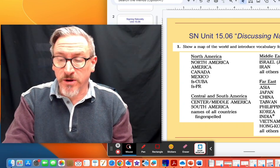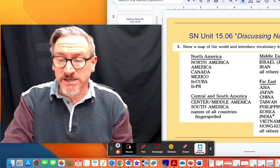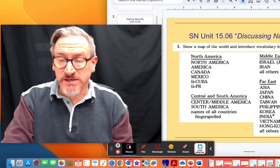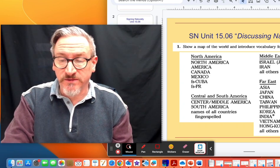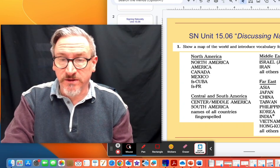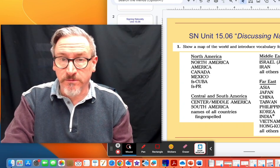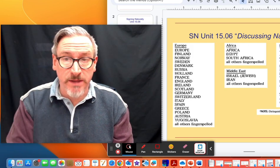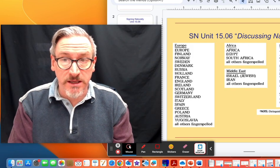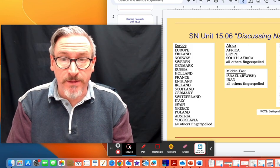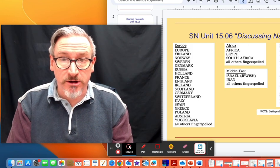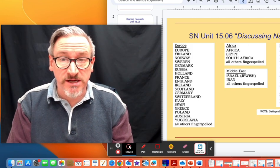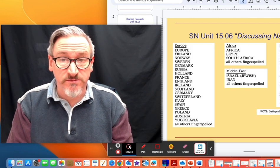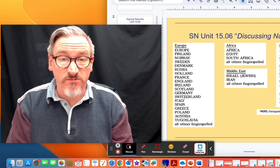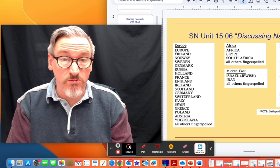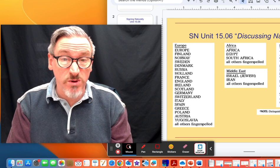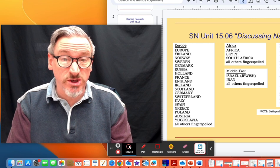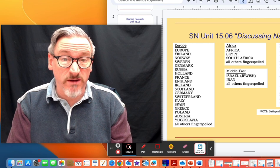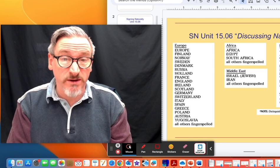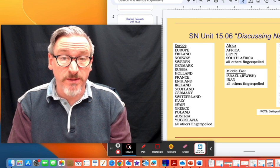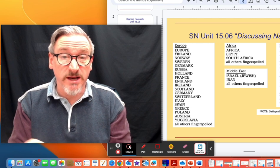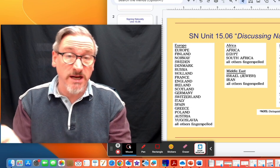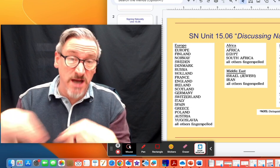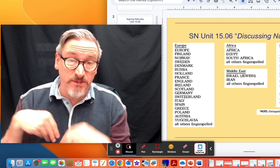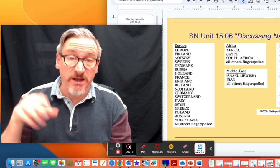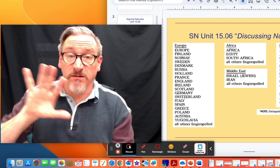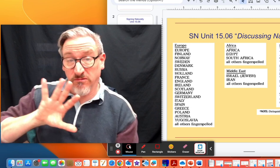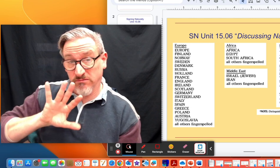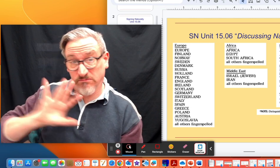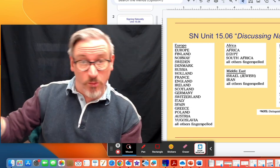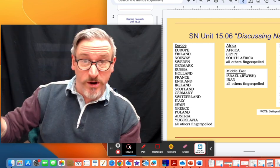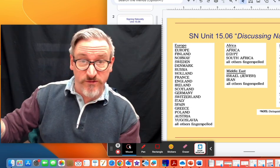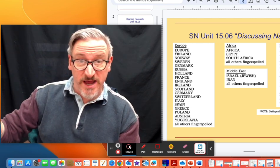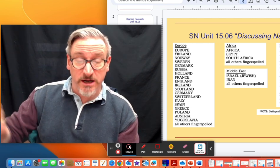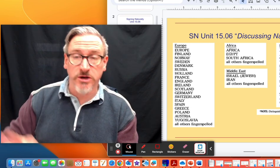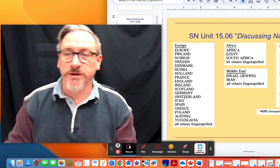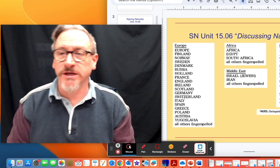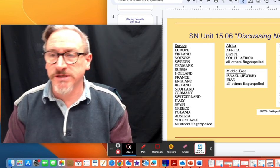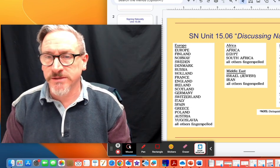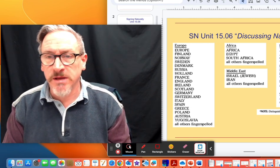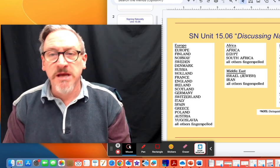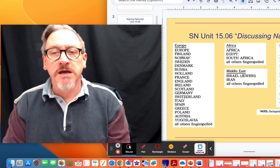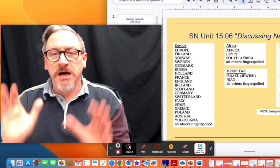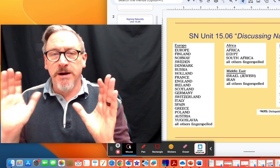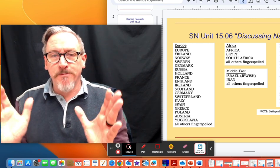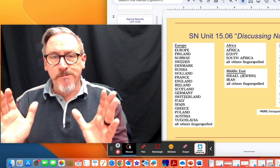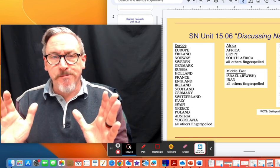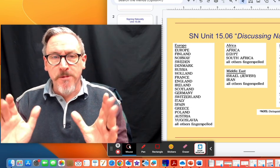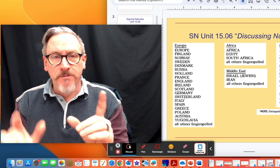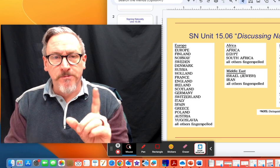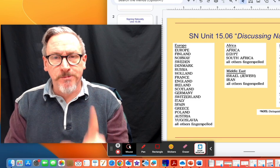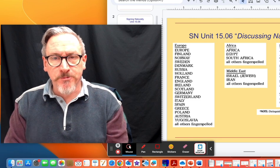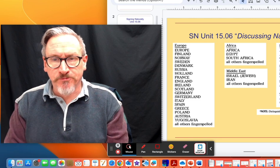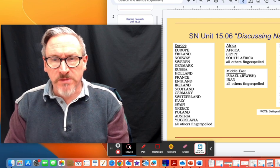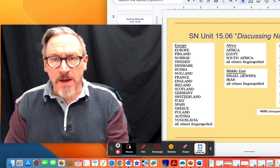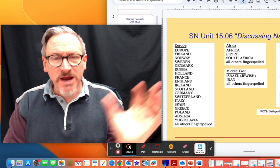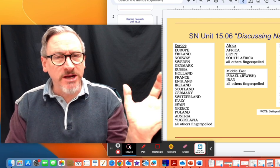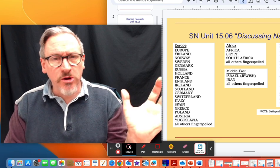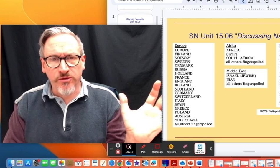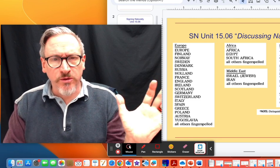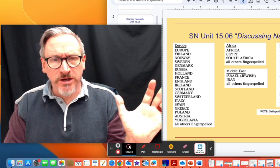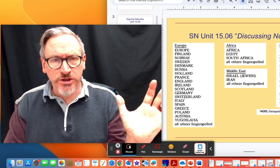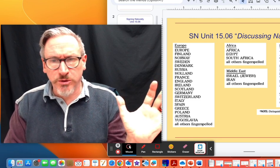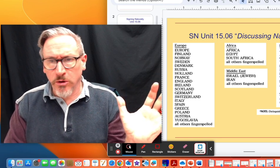the process of making them better has most often been adopting whatever that country uses. I'm not